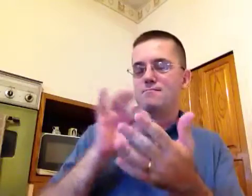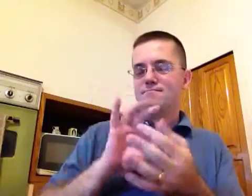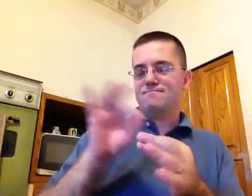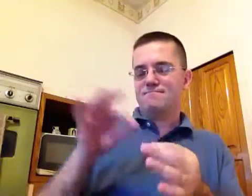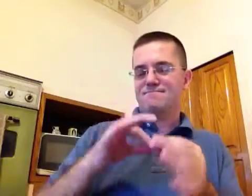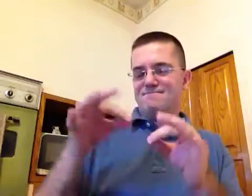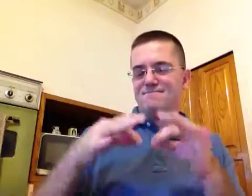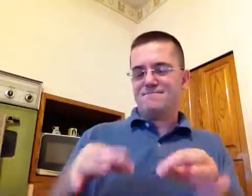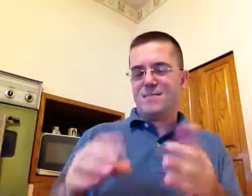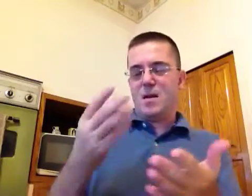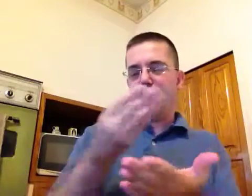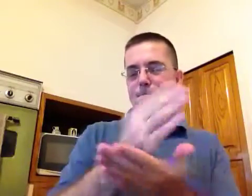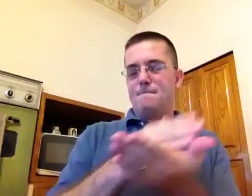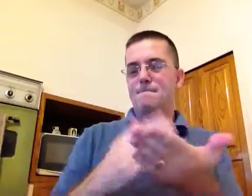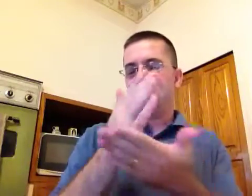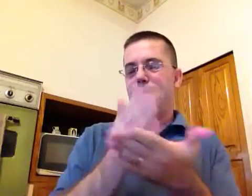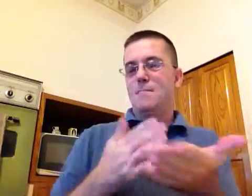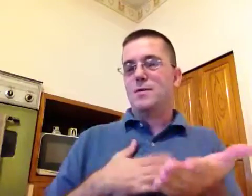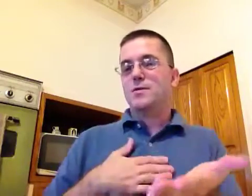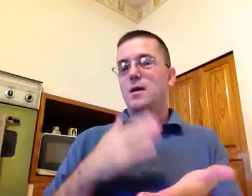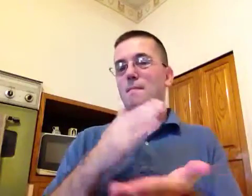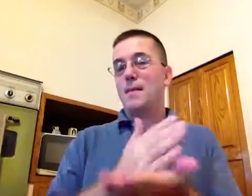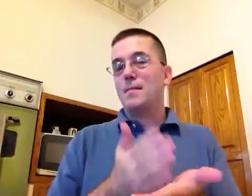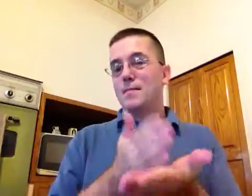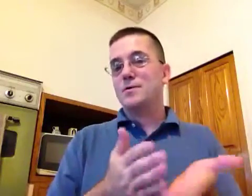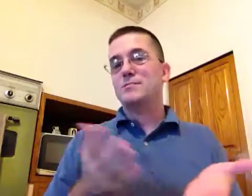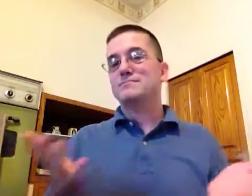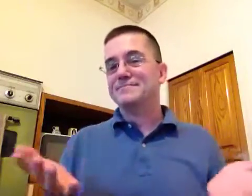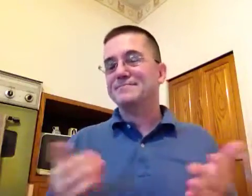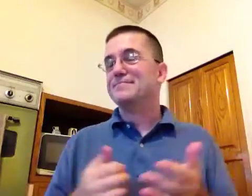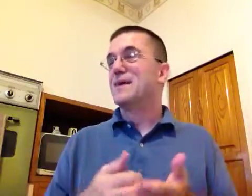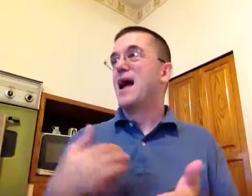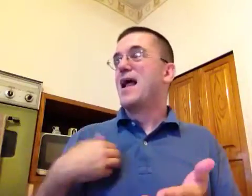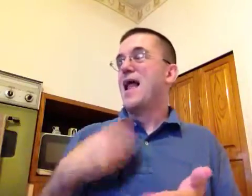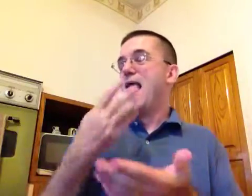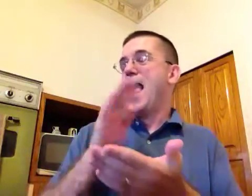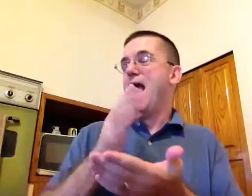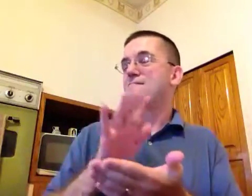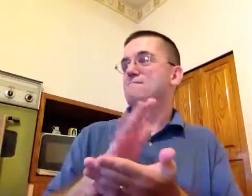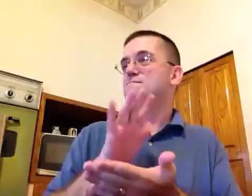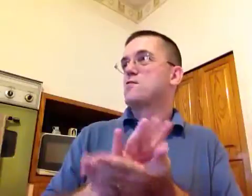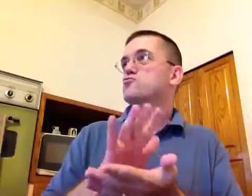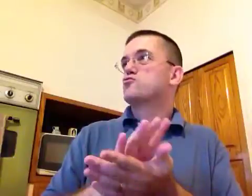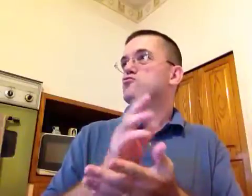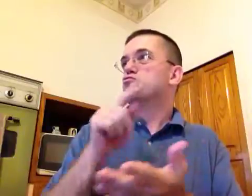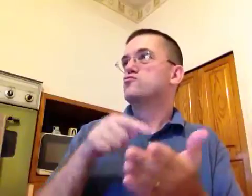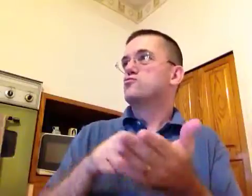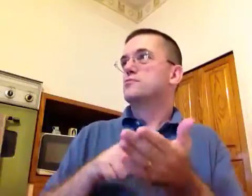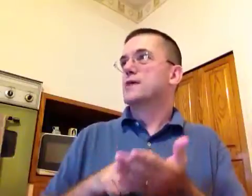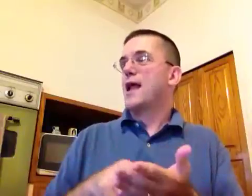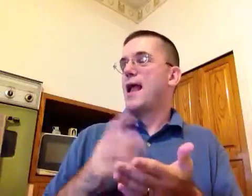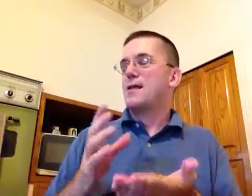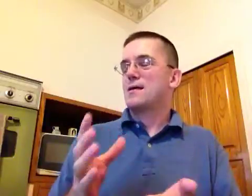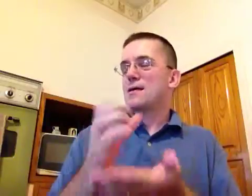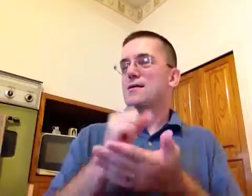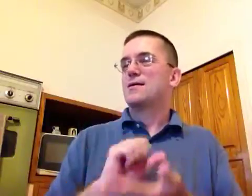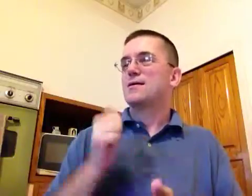6 months expenses. Mm-hmm. But I have a school debt, my own school debt, that'll take up most of it, that's $10,000 of